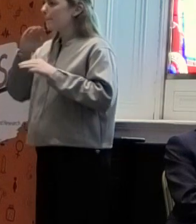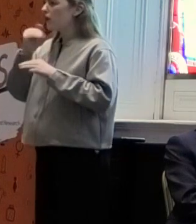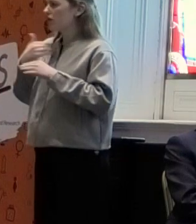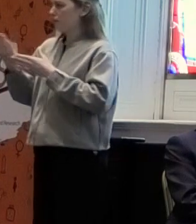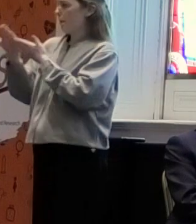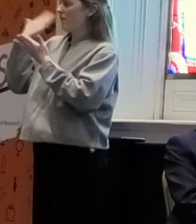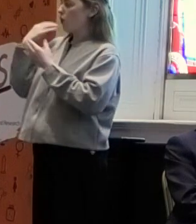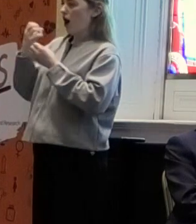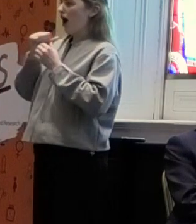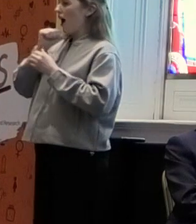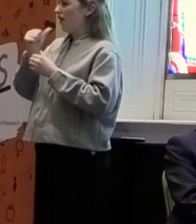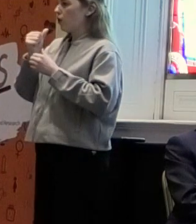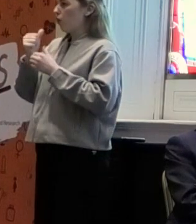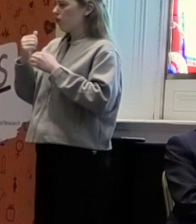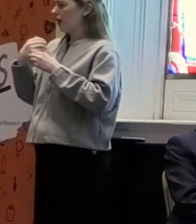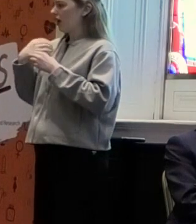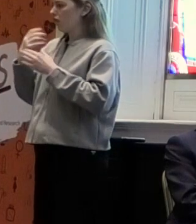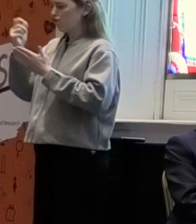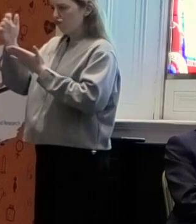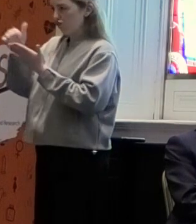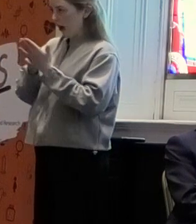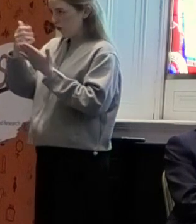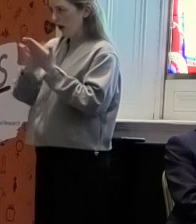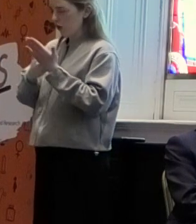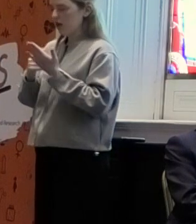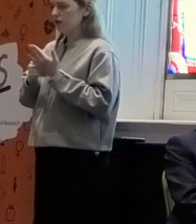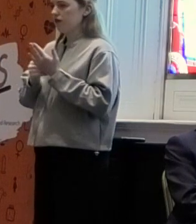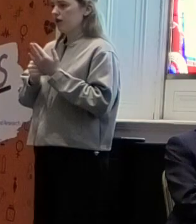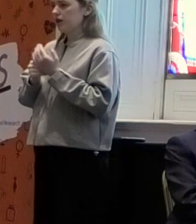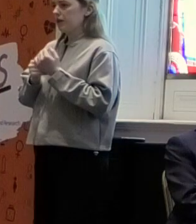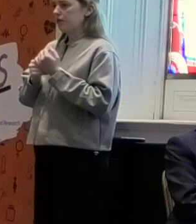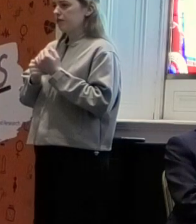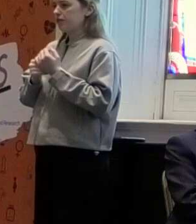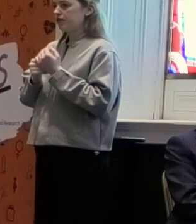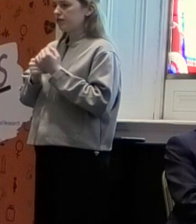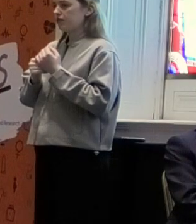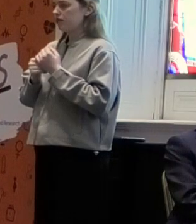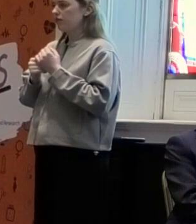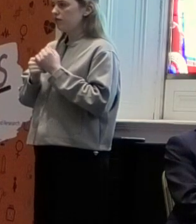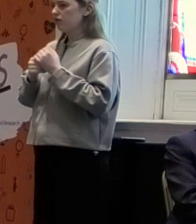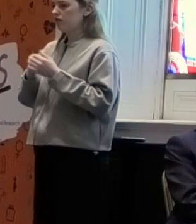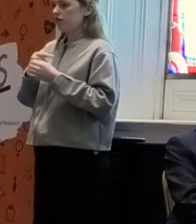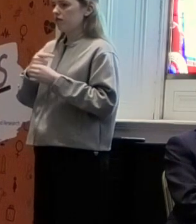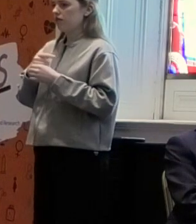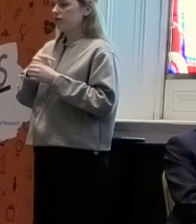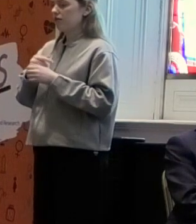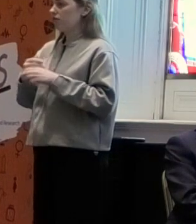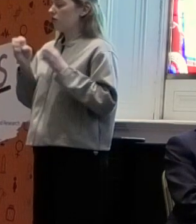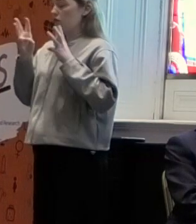So there's some things that are definitely improving, then others that you see it sort of almost regressing slightly. Right. Okay.